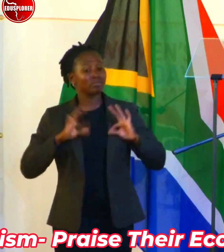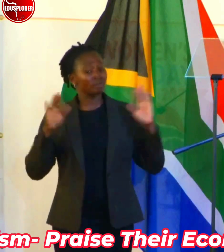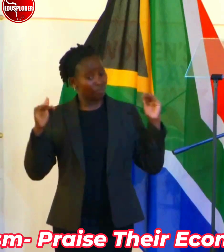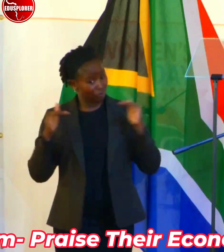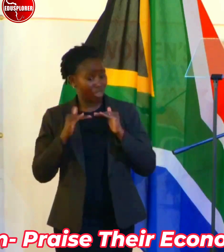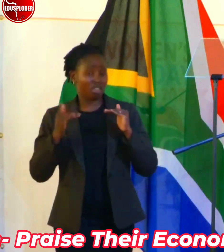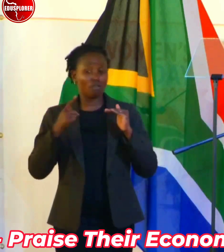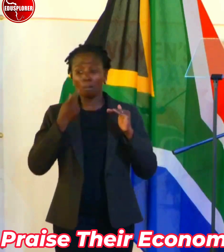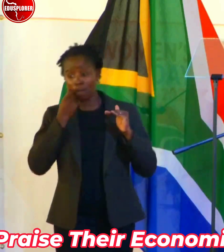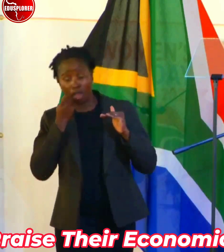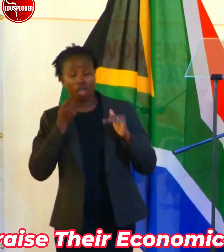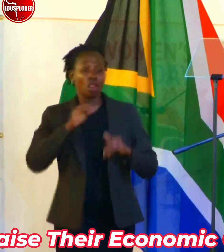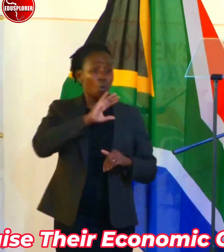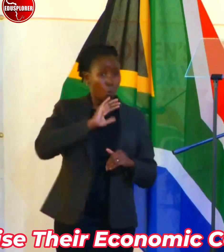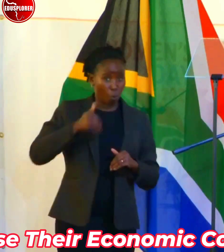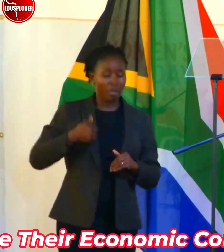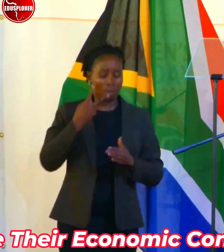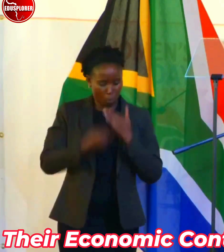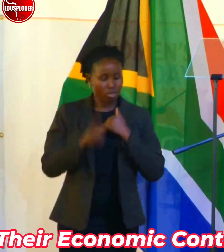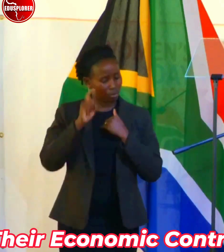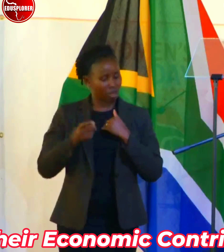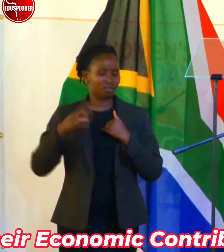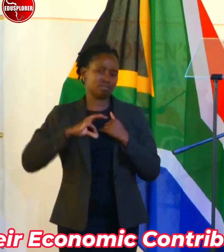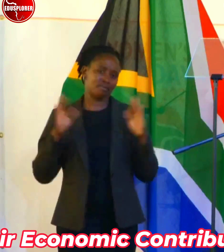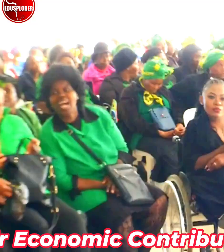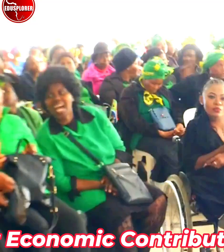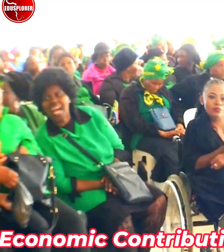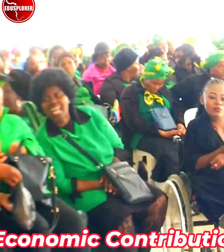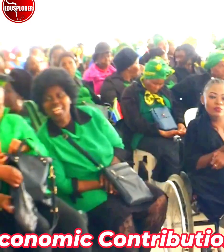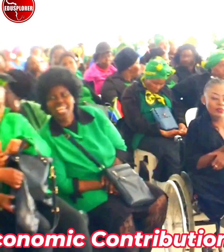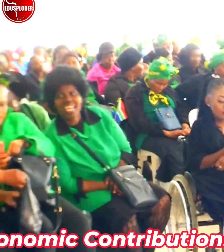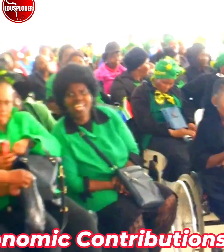between men and women at that level.